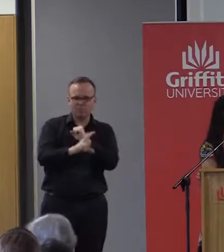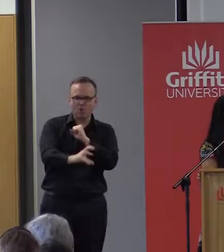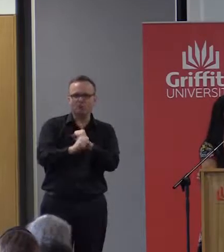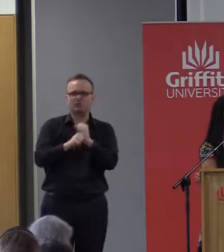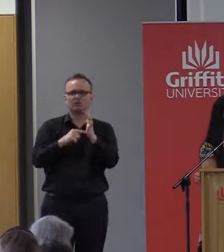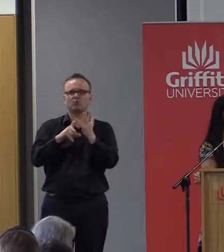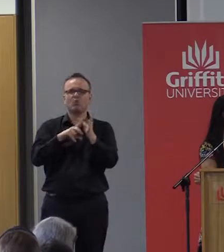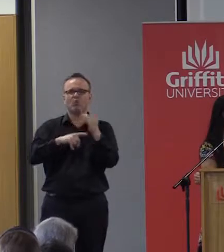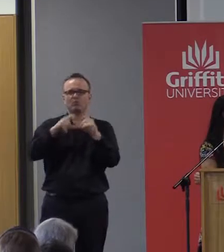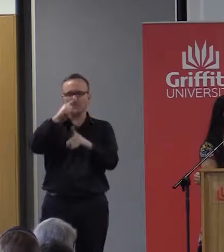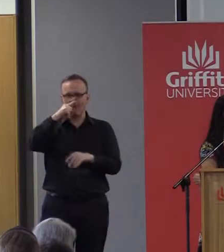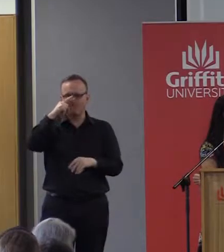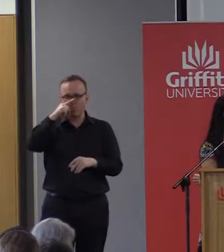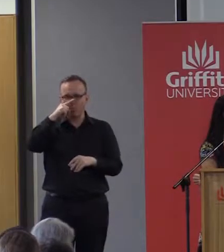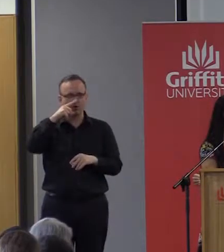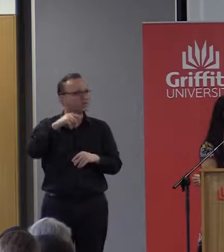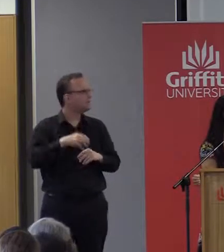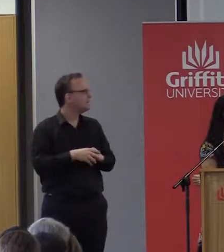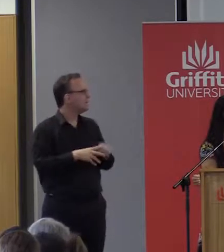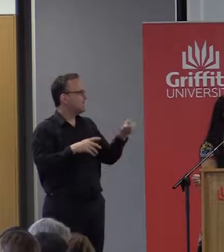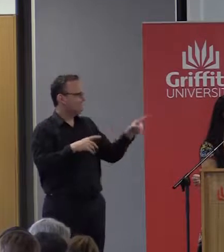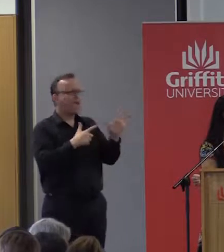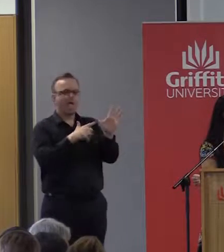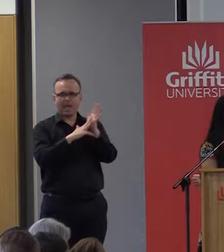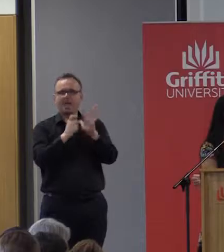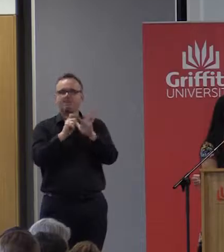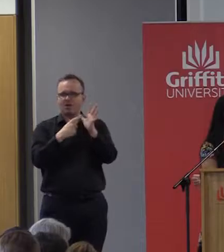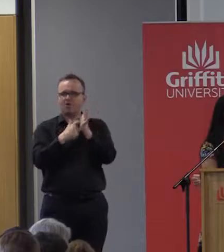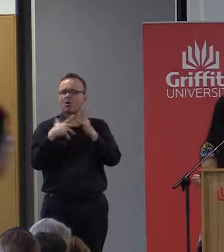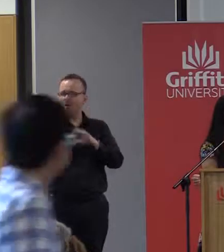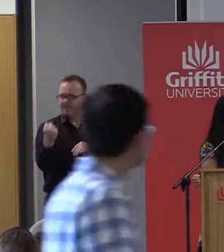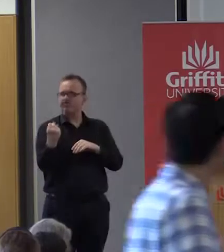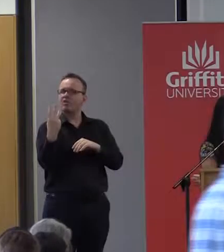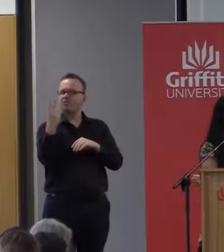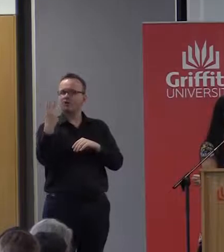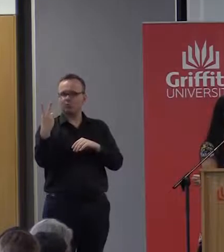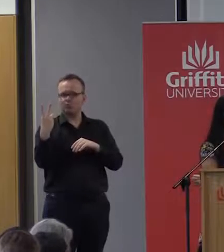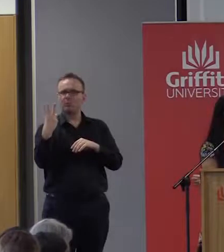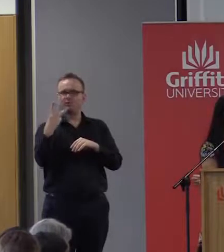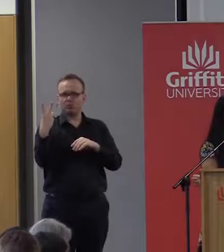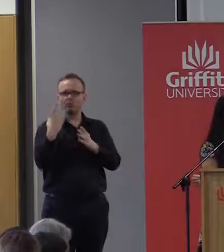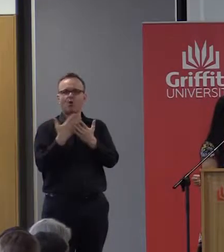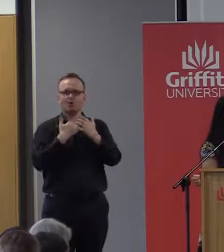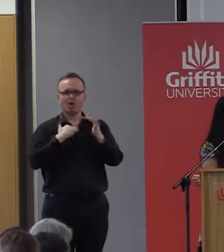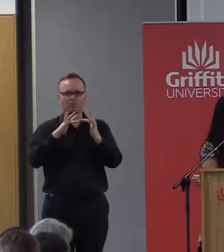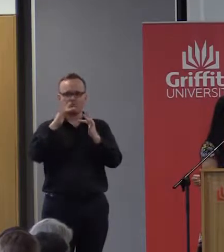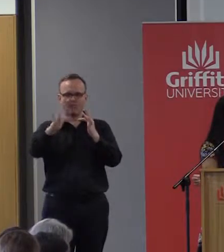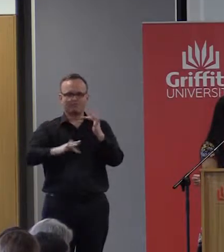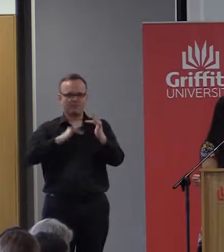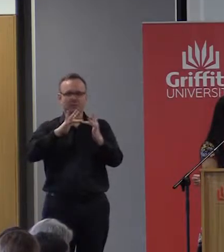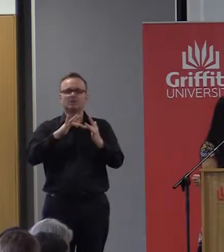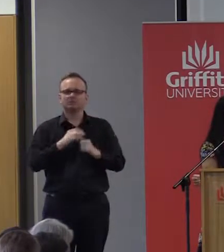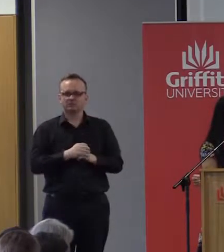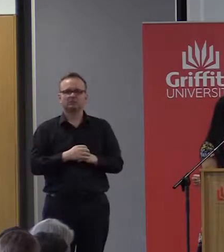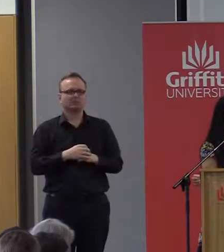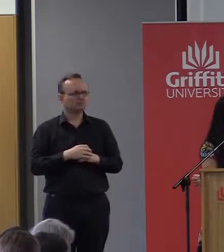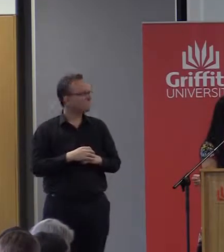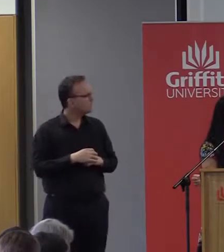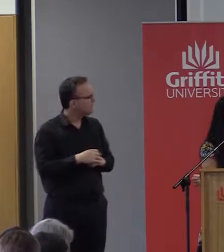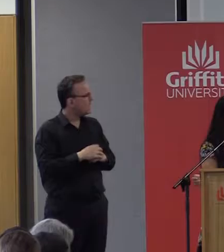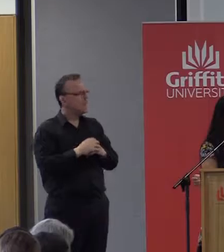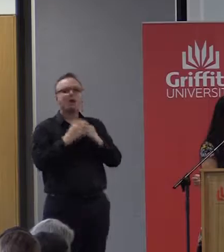people. Amparo does have some fact sheets, 32 on our website.